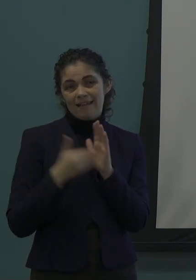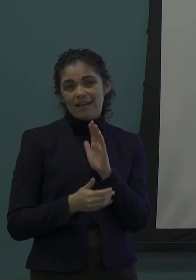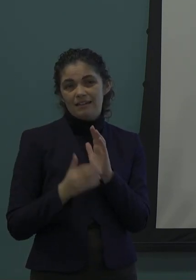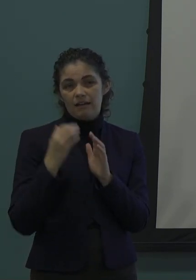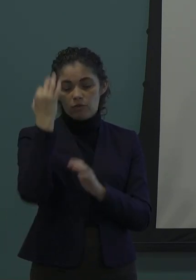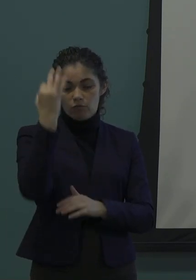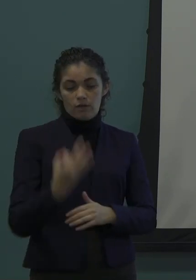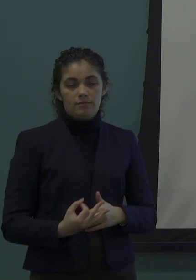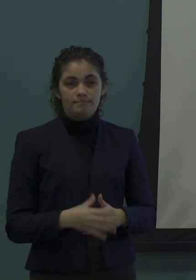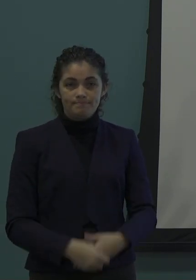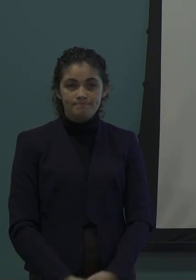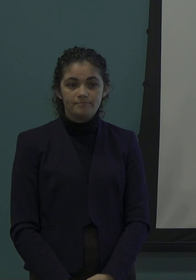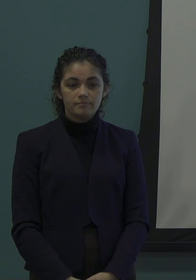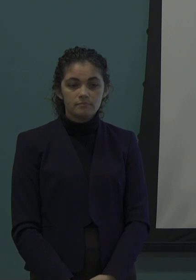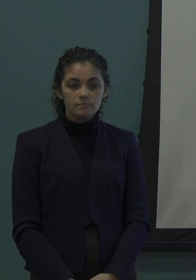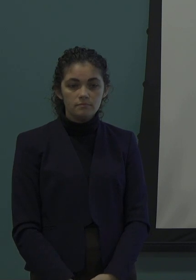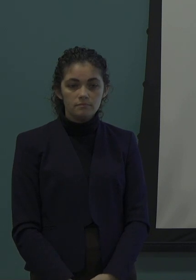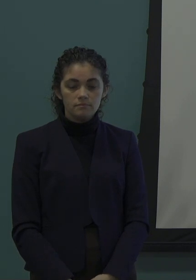every Friday.